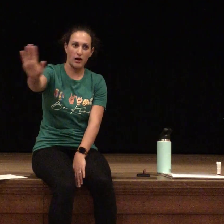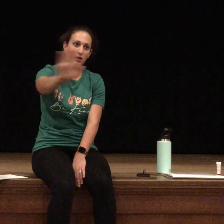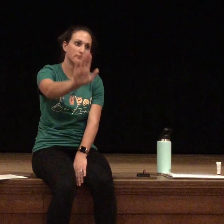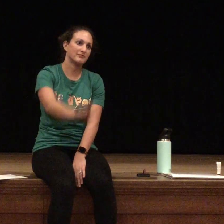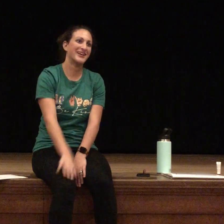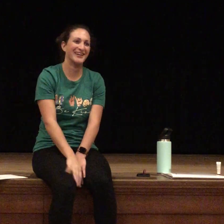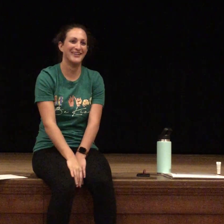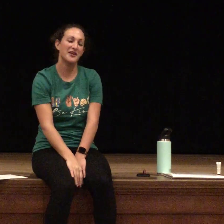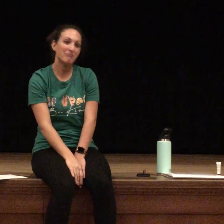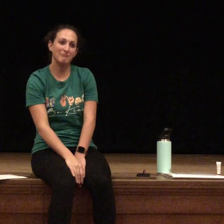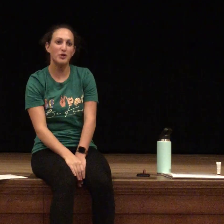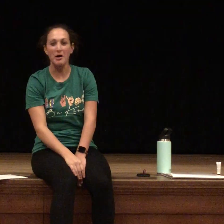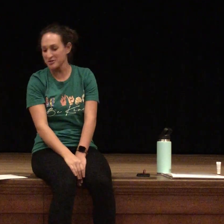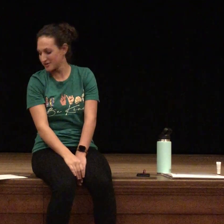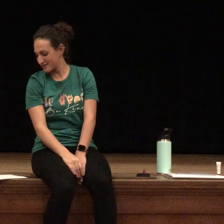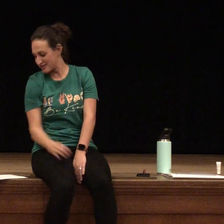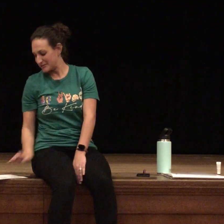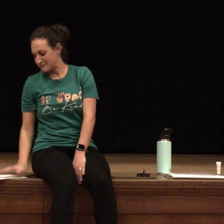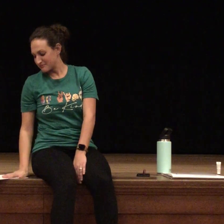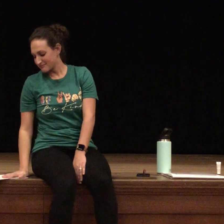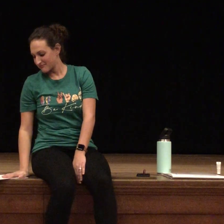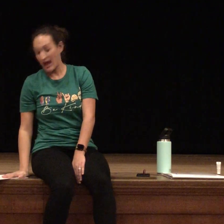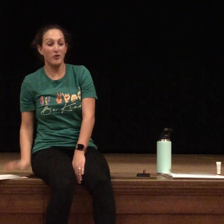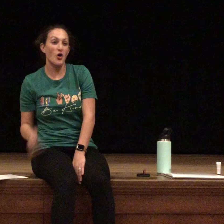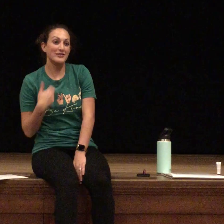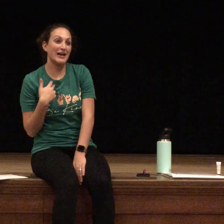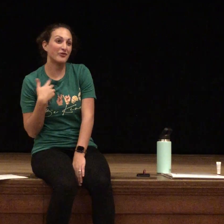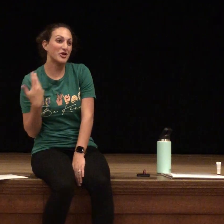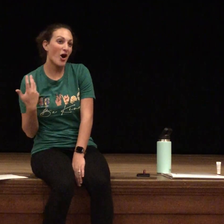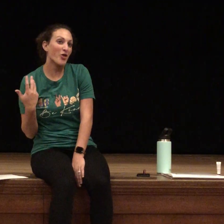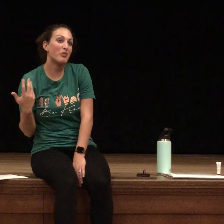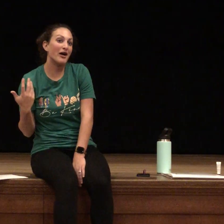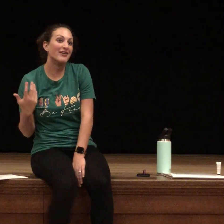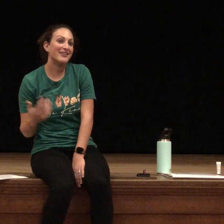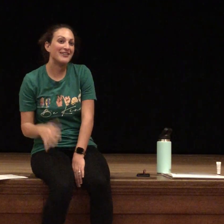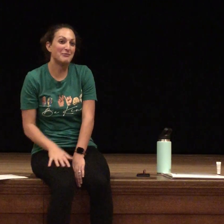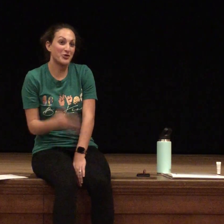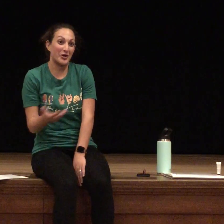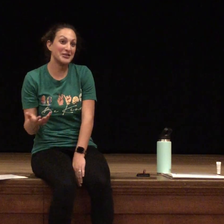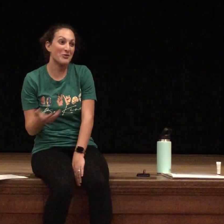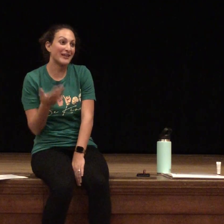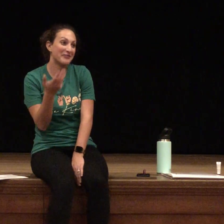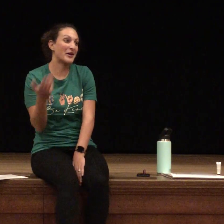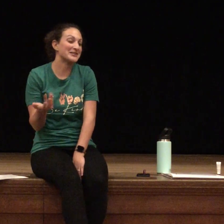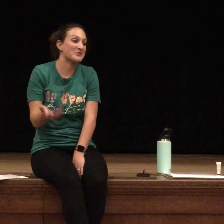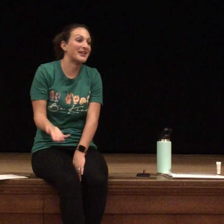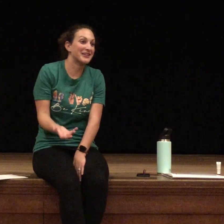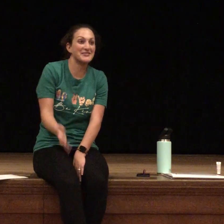Y'all. Pretty much. I don't know the sign for y'all, but I'm sure there is one. Like, if you ask someone that lives down